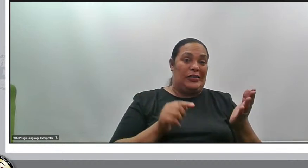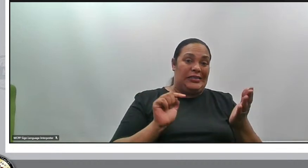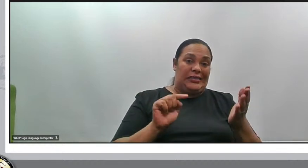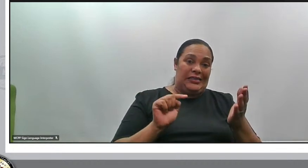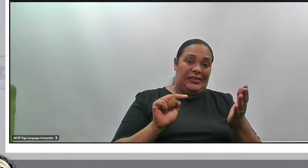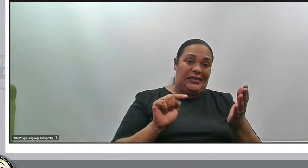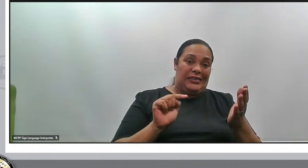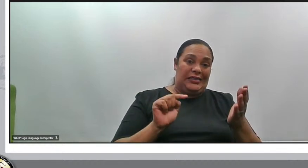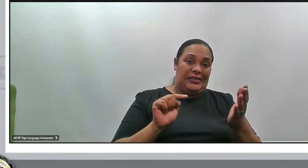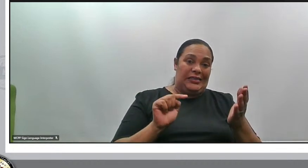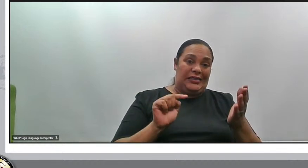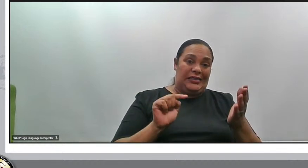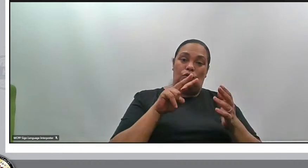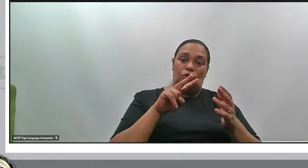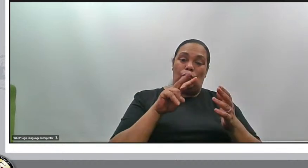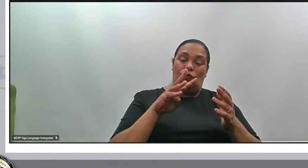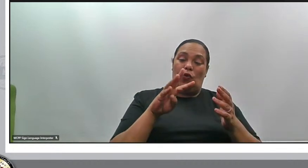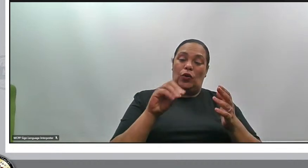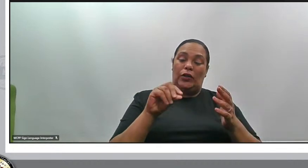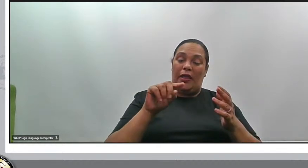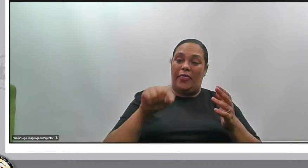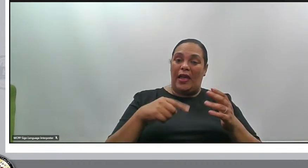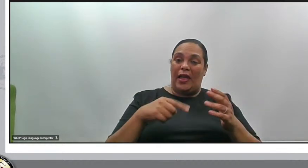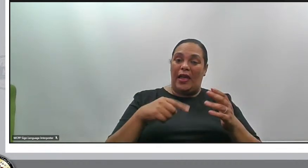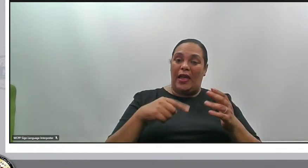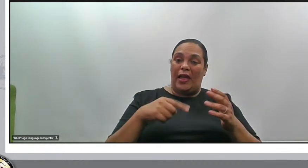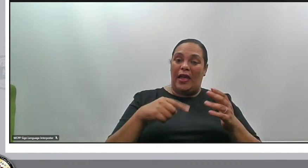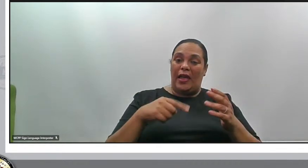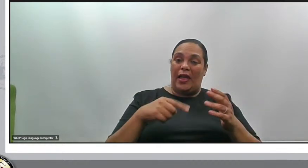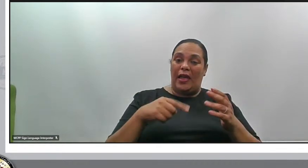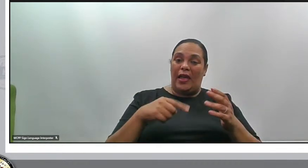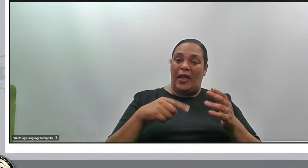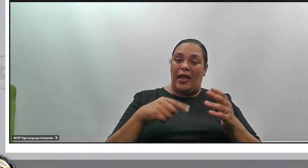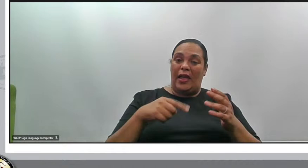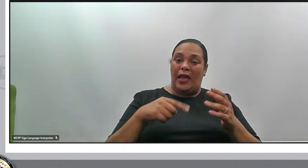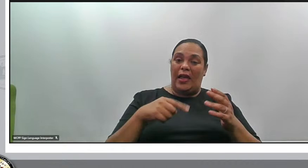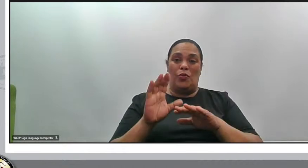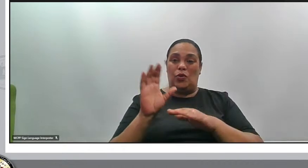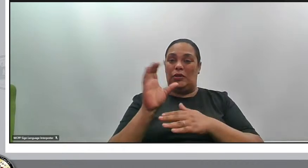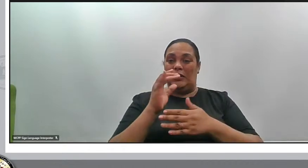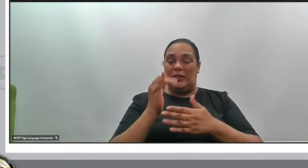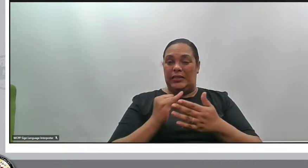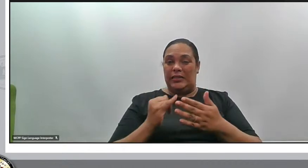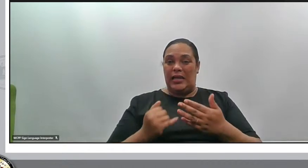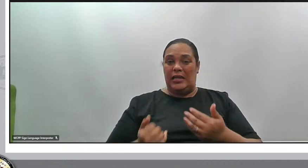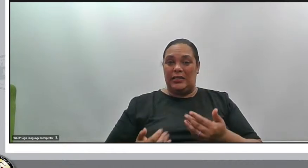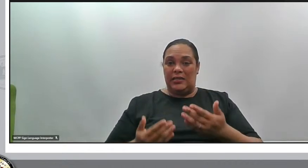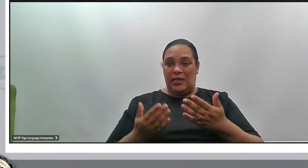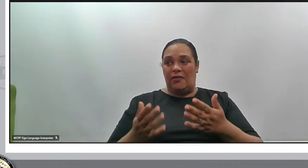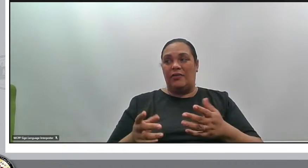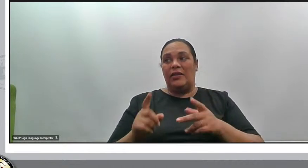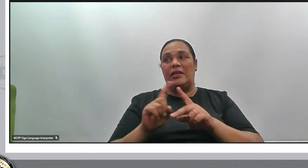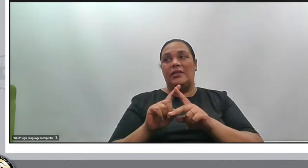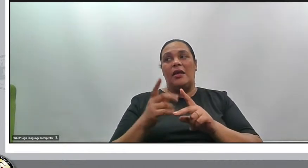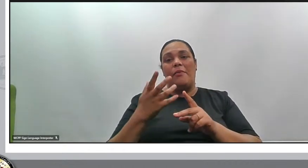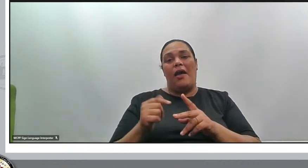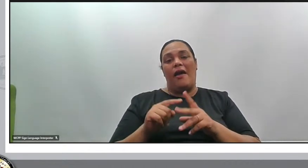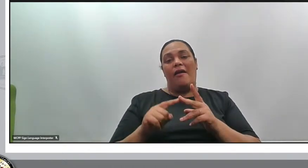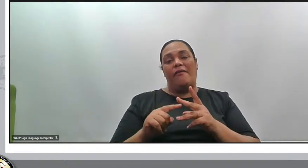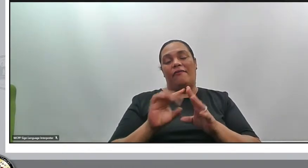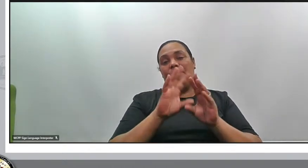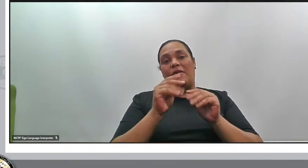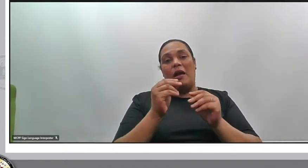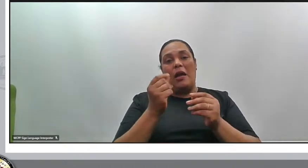it's 240,000 for graphic design services. And we also have the entire budget